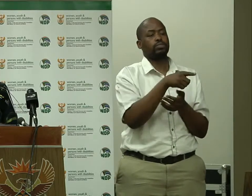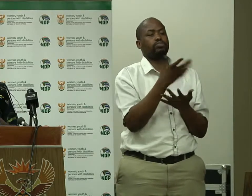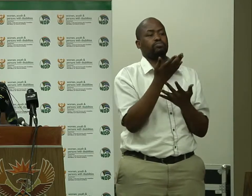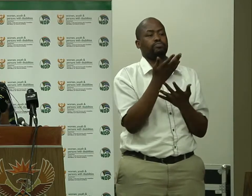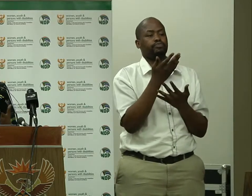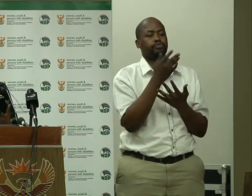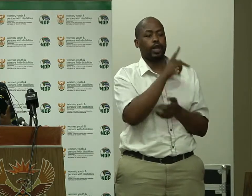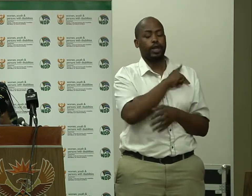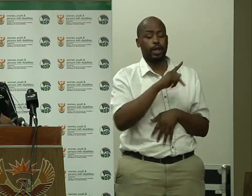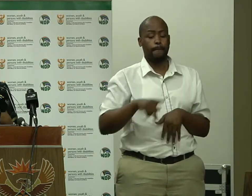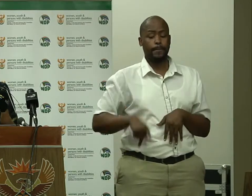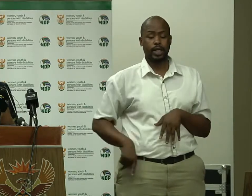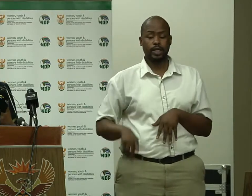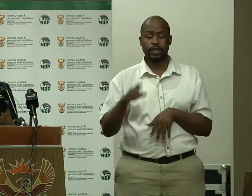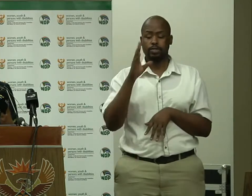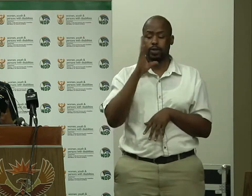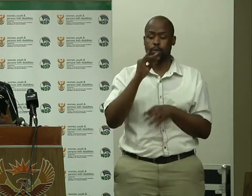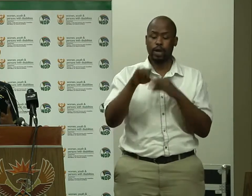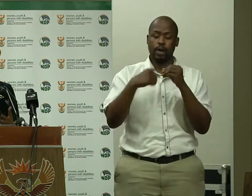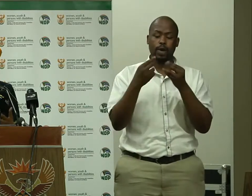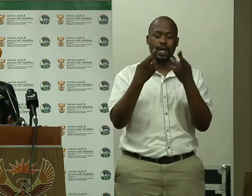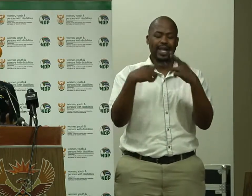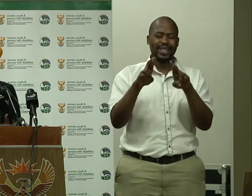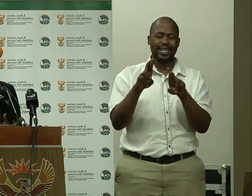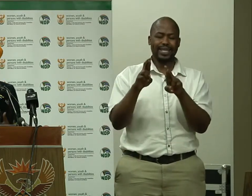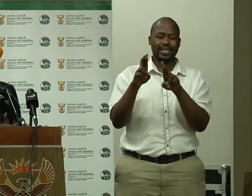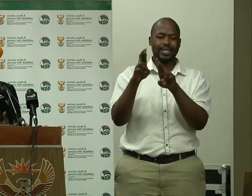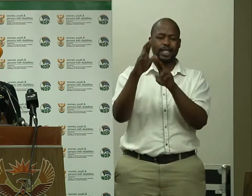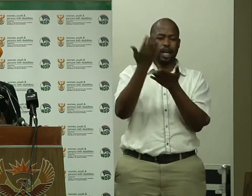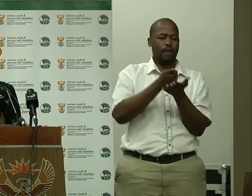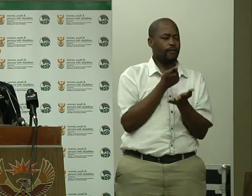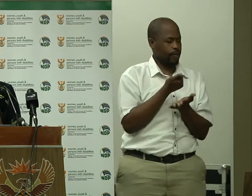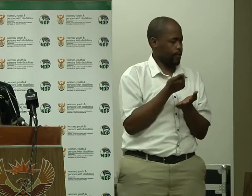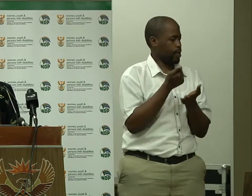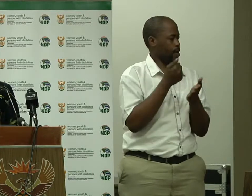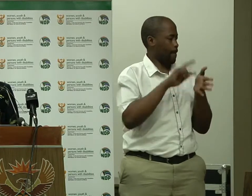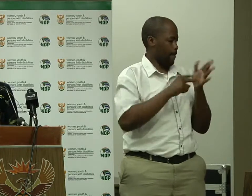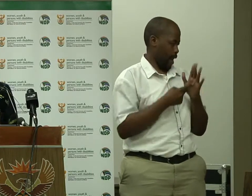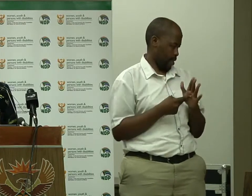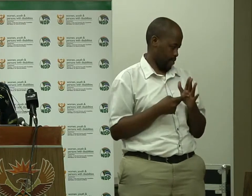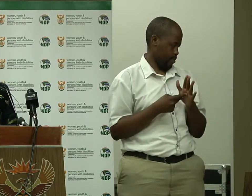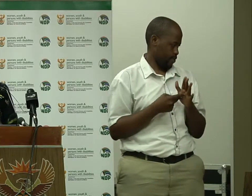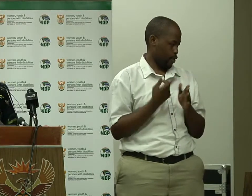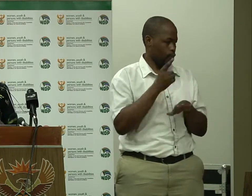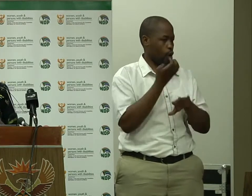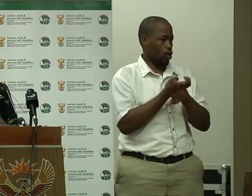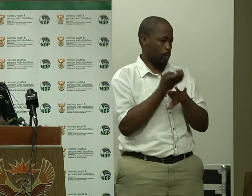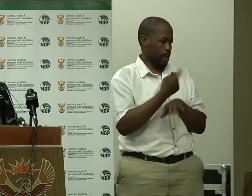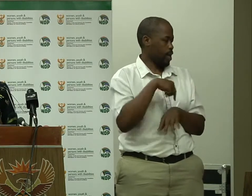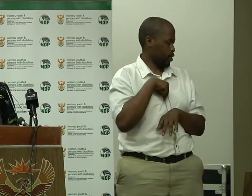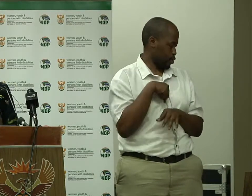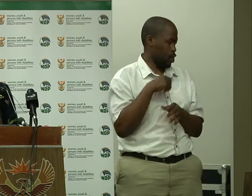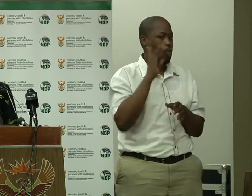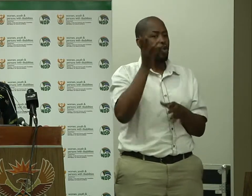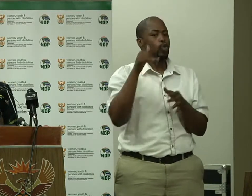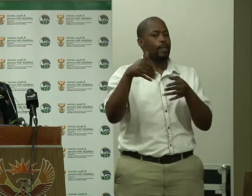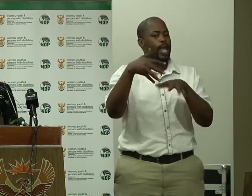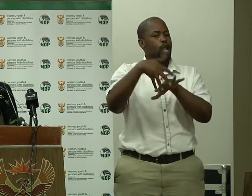is talking about the recovery plan of our economy, which will be